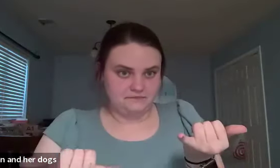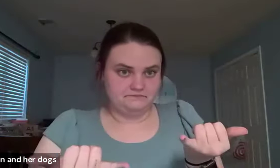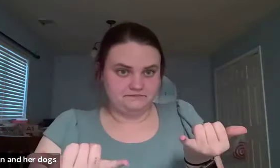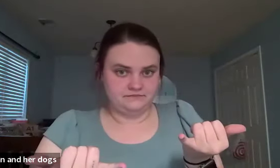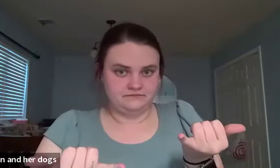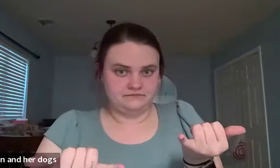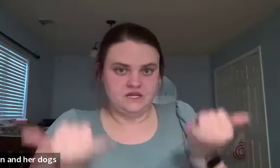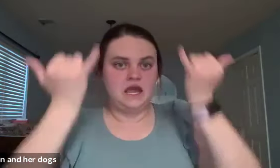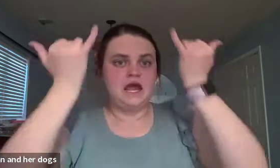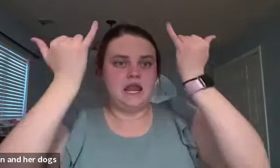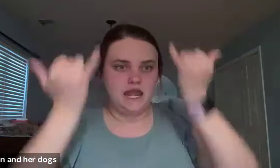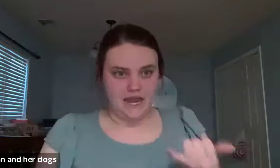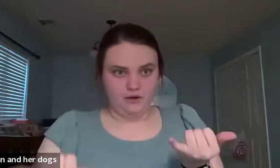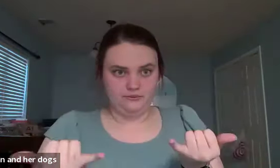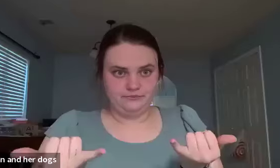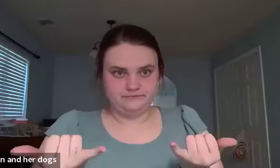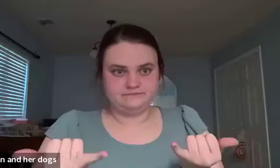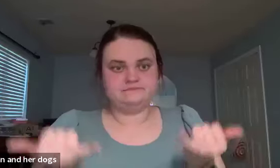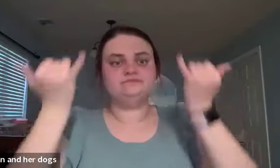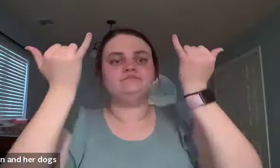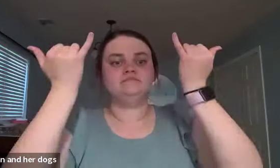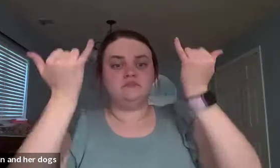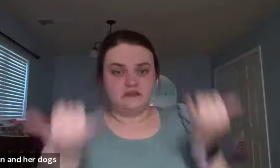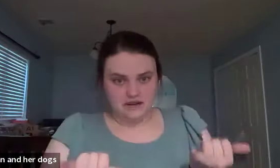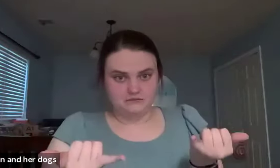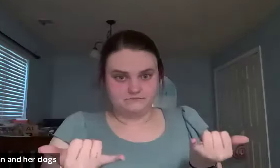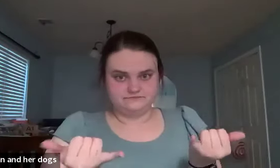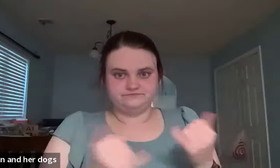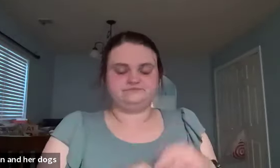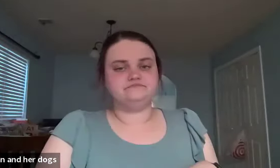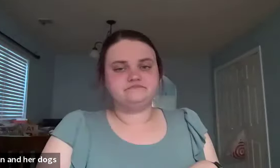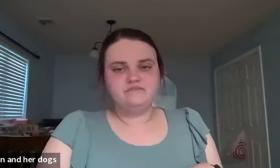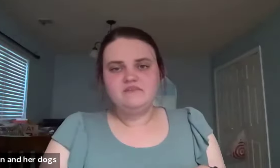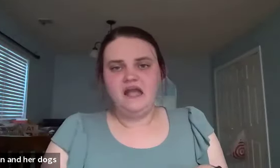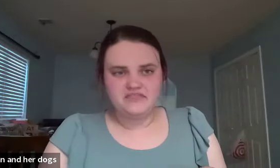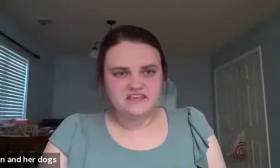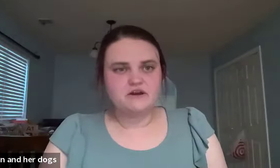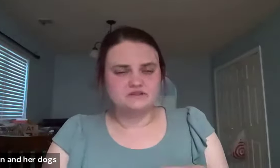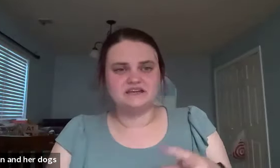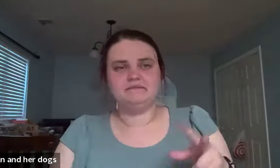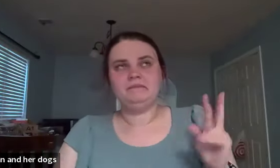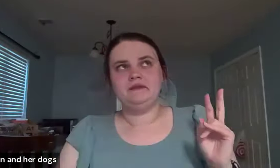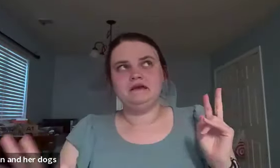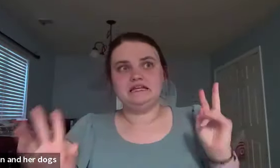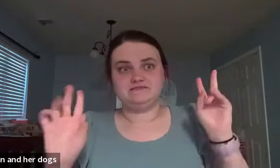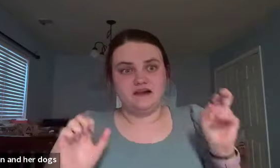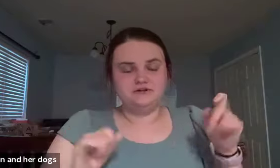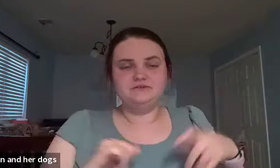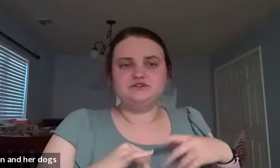time. Now. Now. I think about almost like it's final. You'll